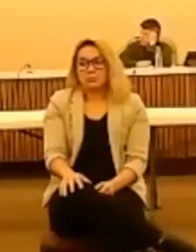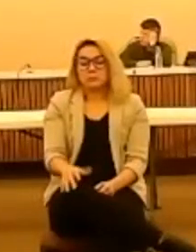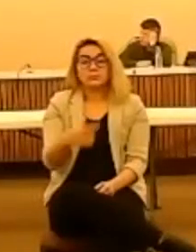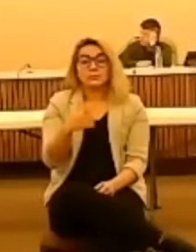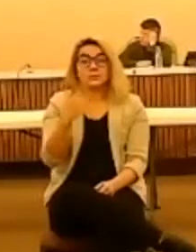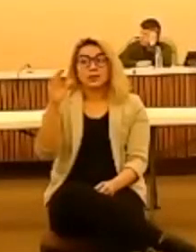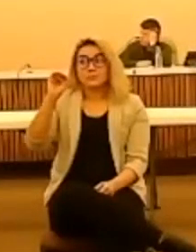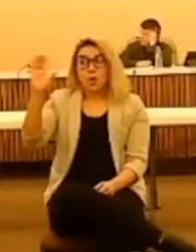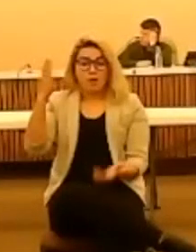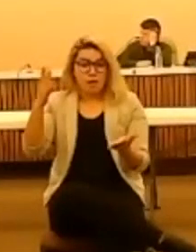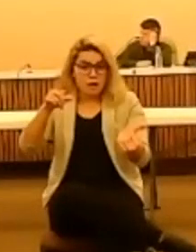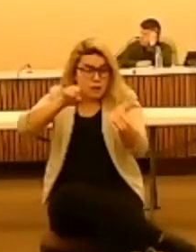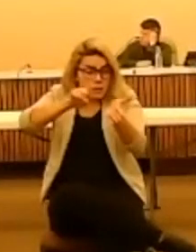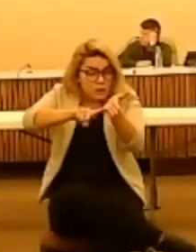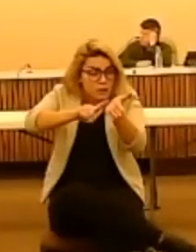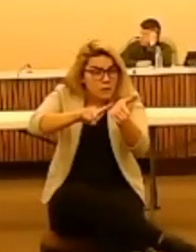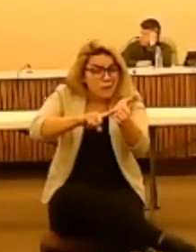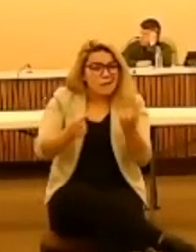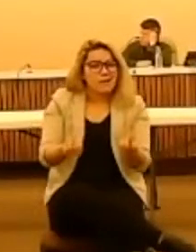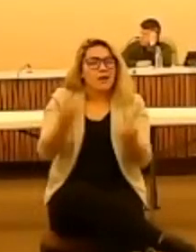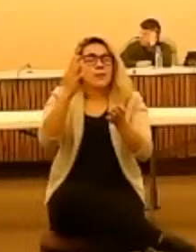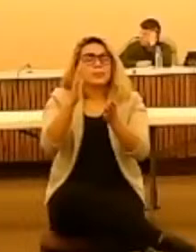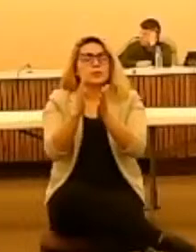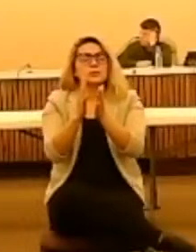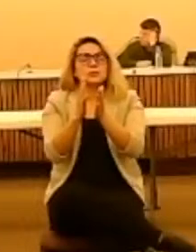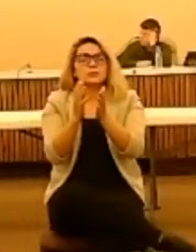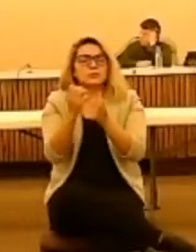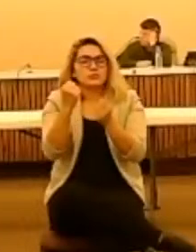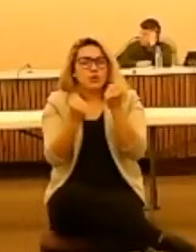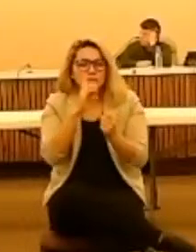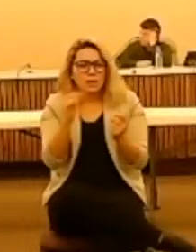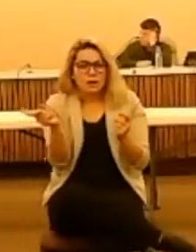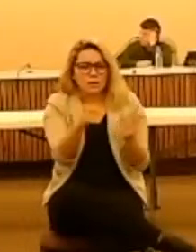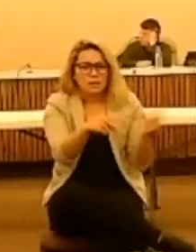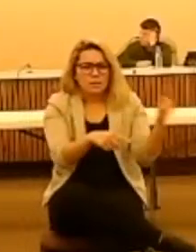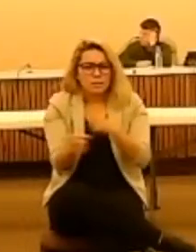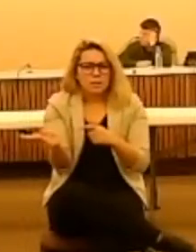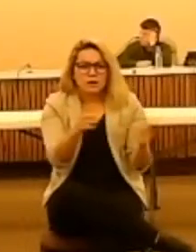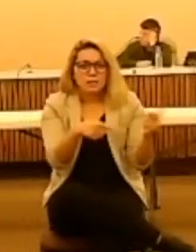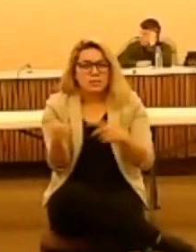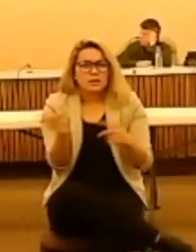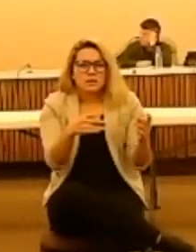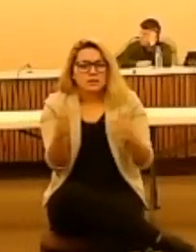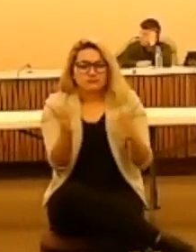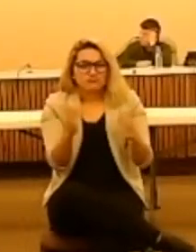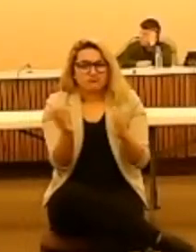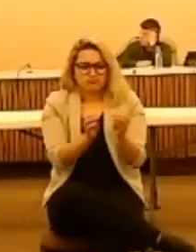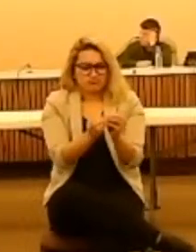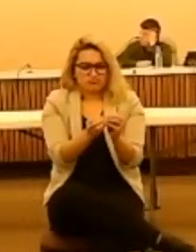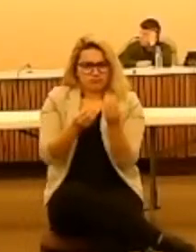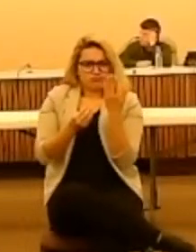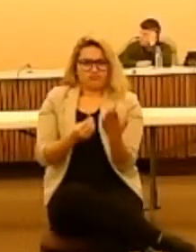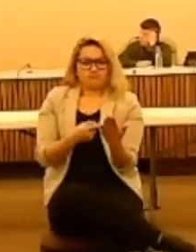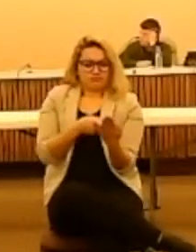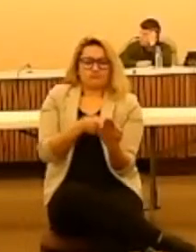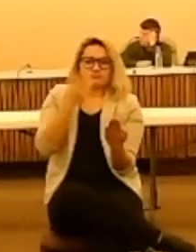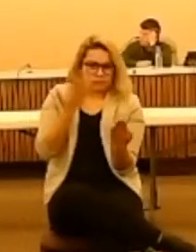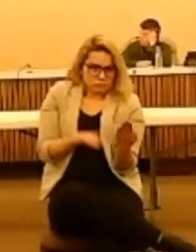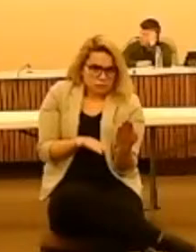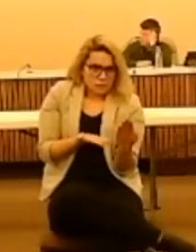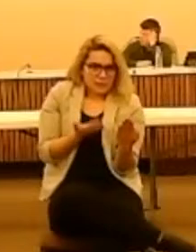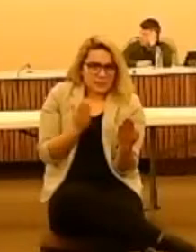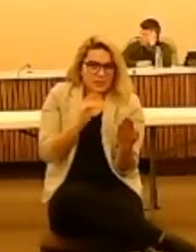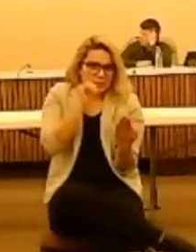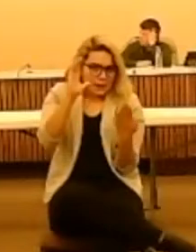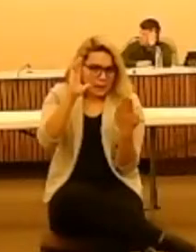case scenario from our project have the daily variation, for example, in traffic is greater than the amount of